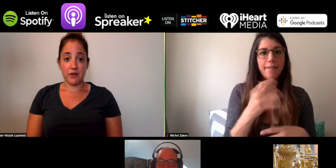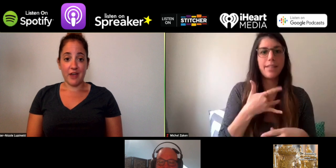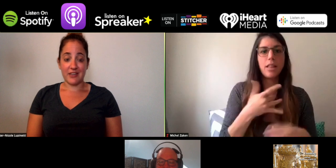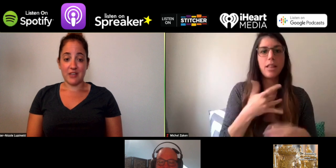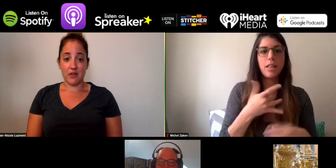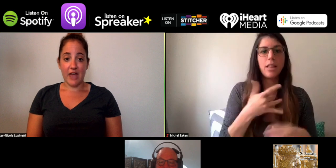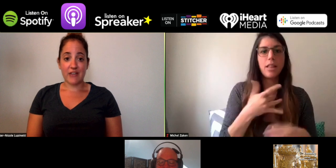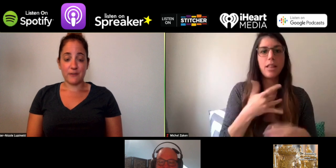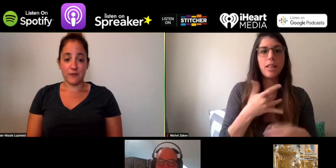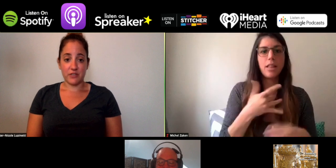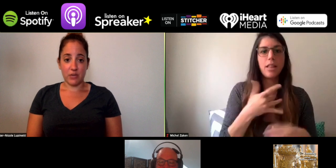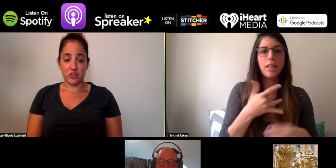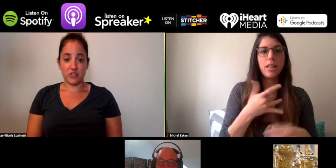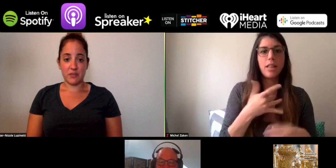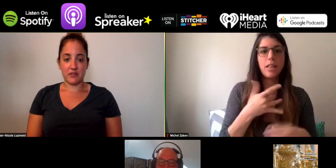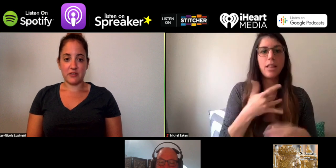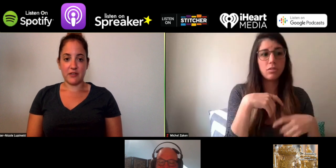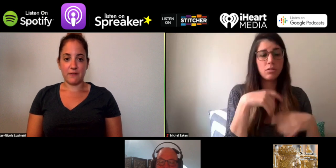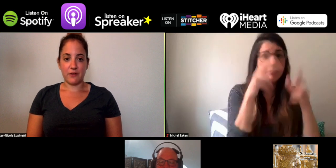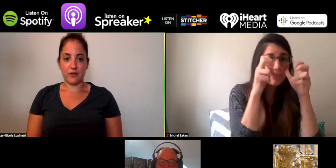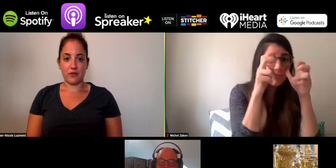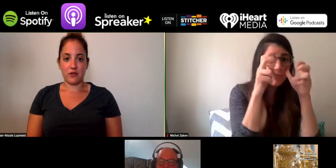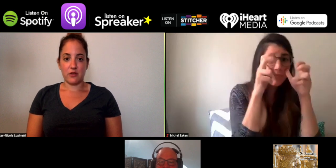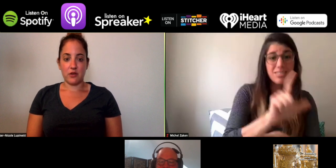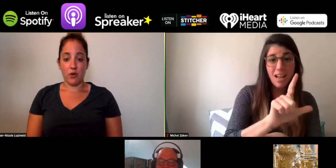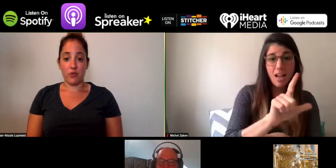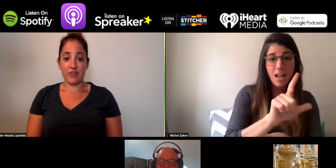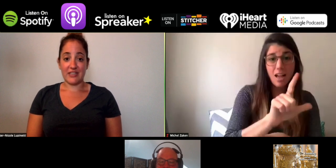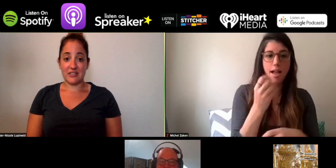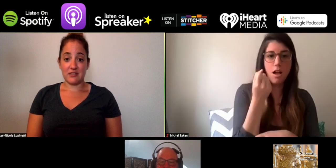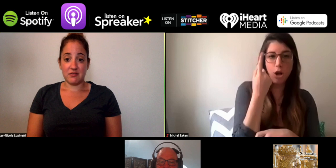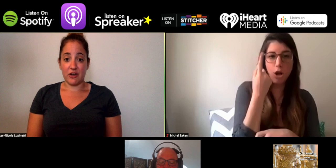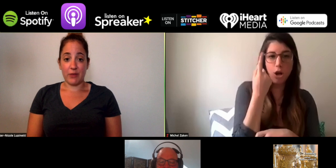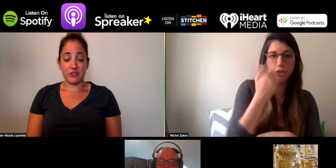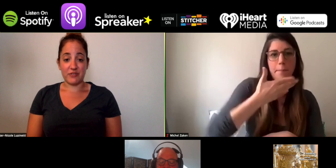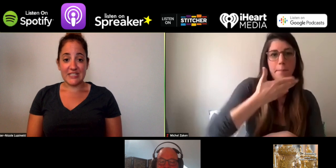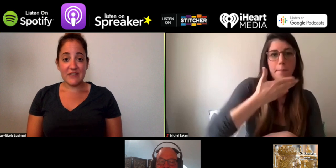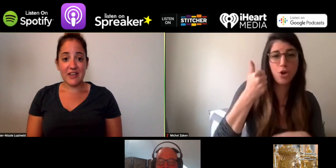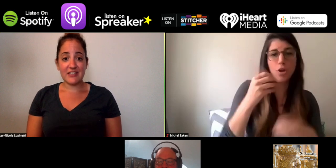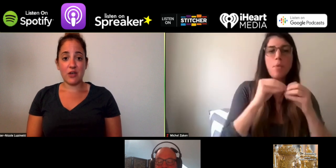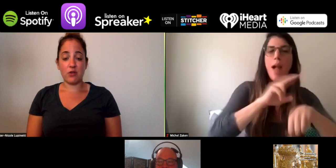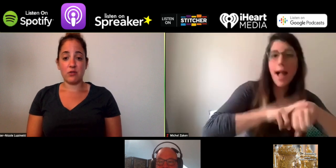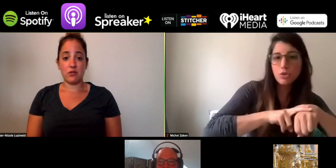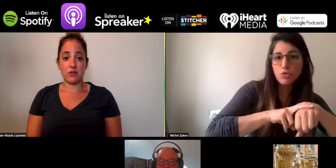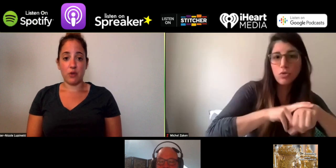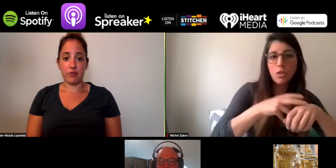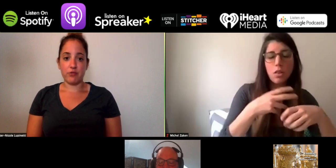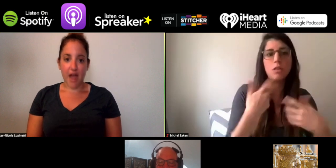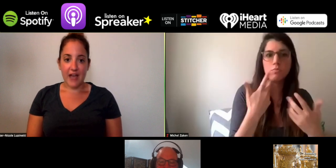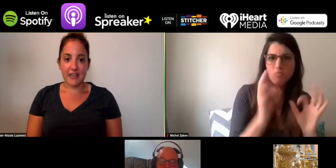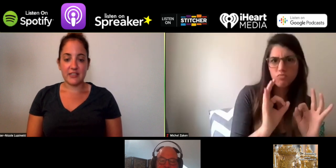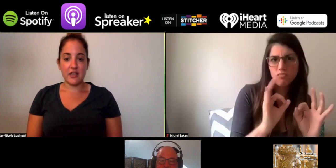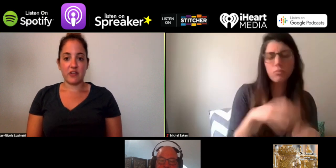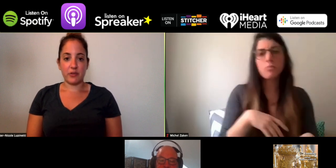prefer ASL as their first language just because they feel, you know, that's they're able to receive ASL, you know, through